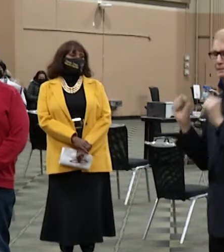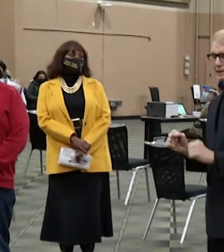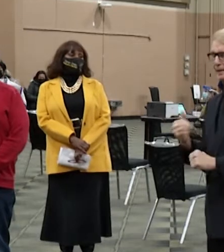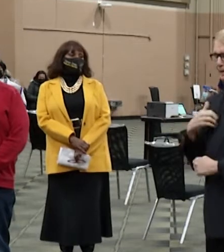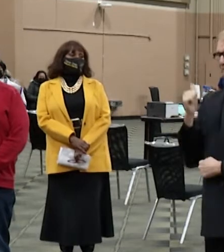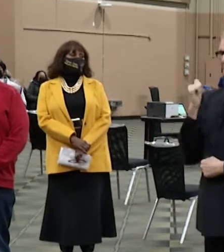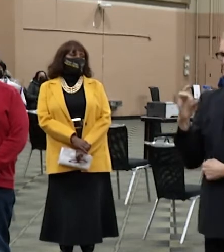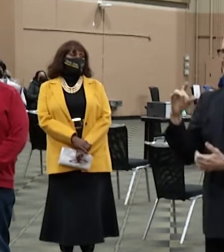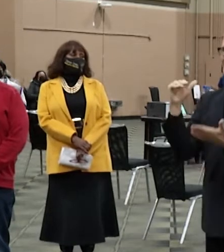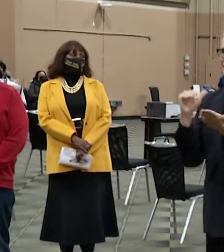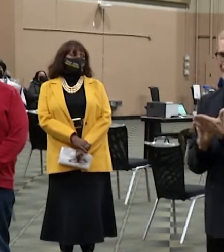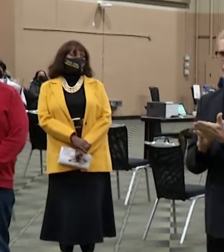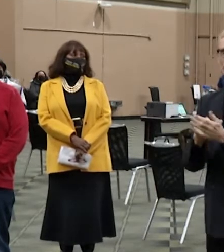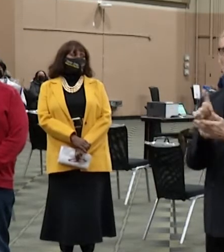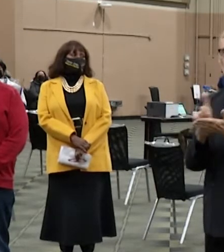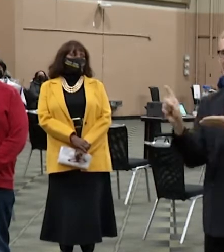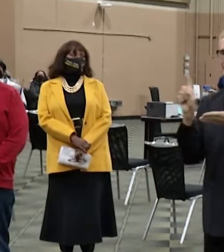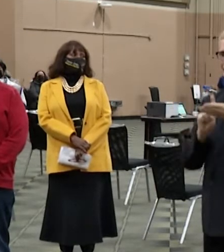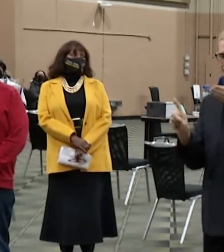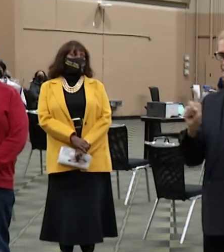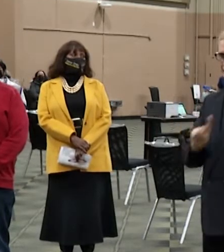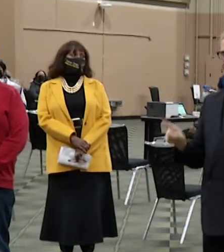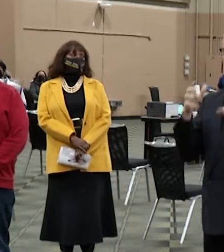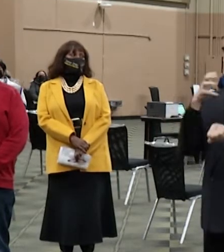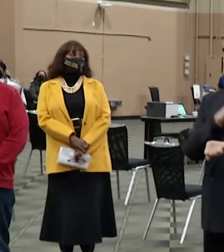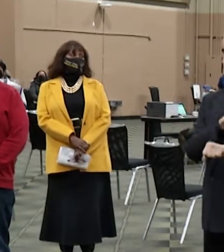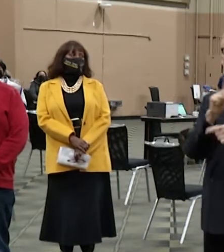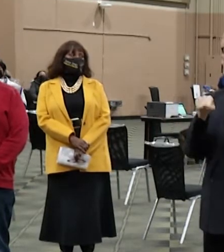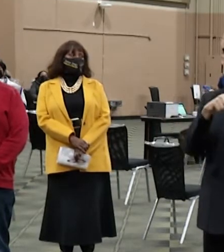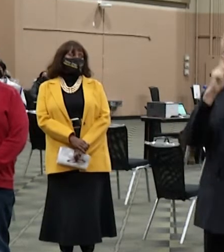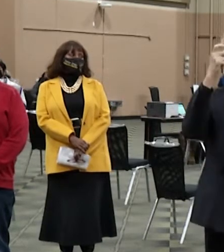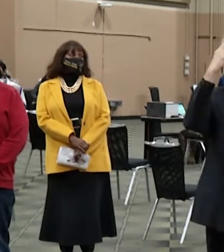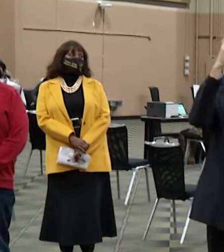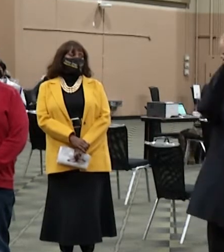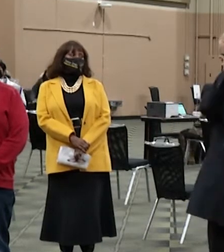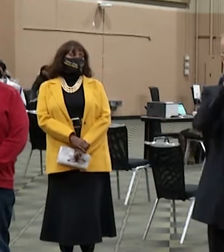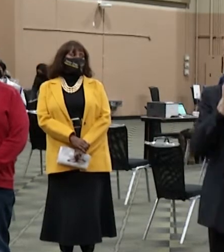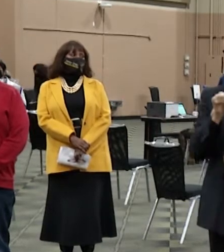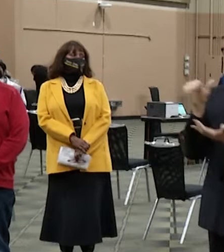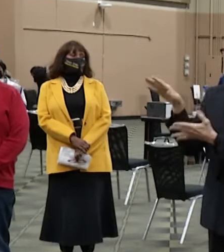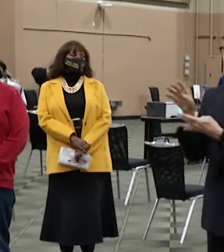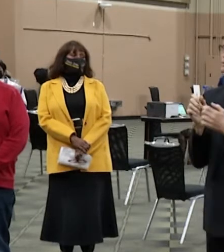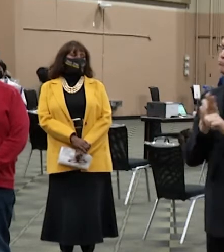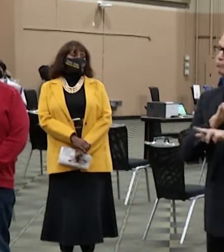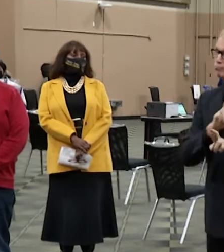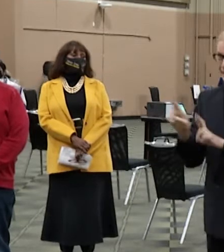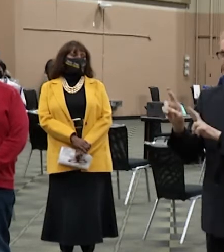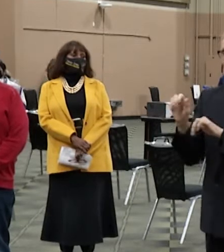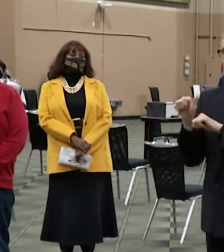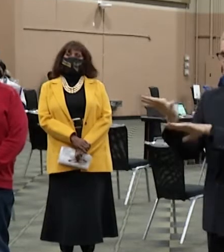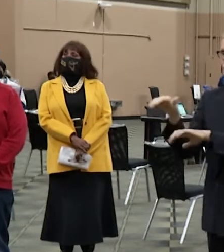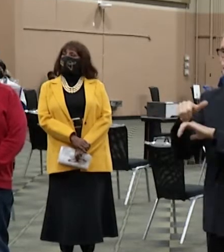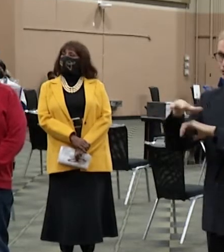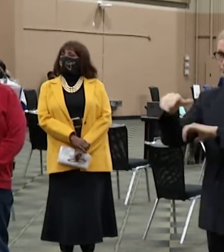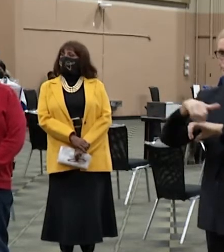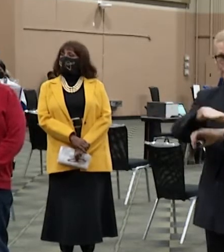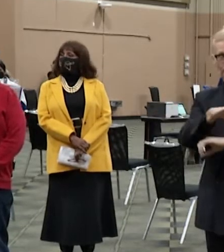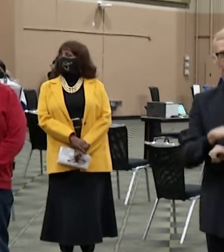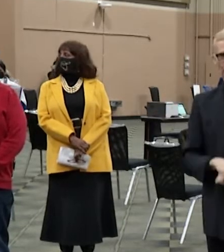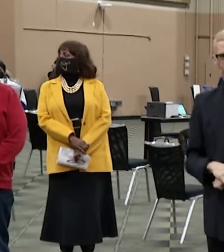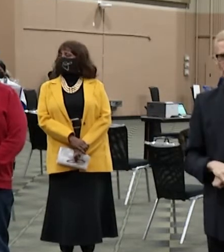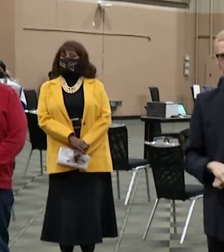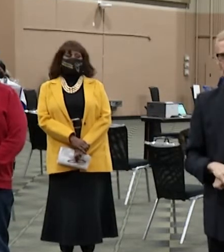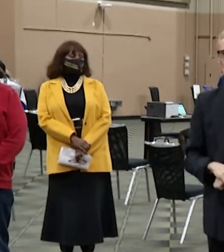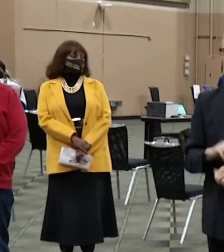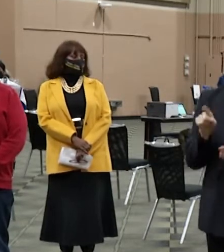weekly doses when our federal supply increases. And this is just one of many locations that have